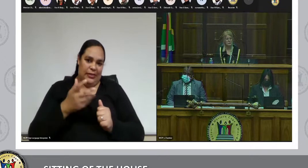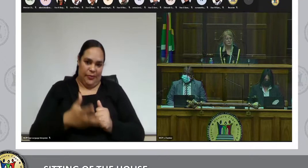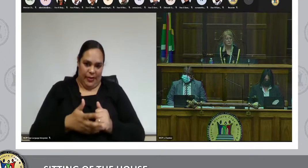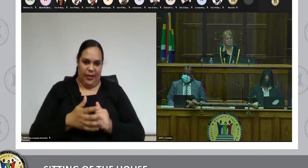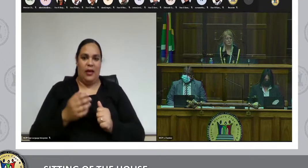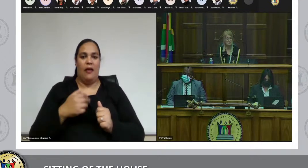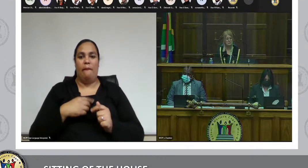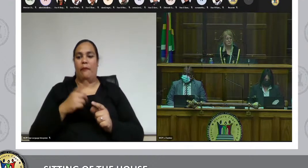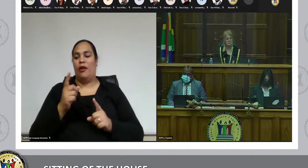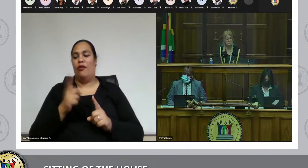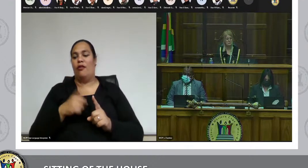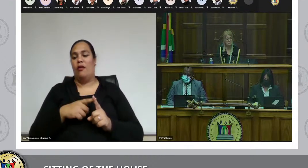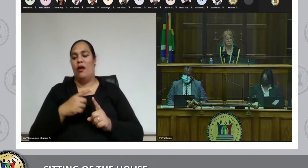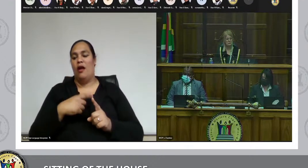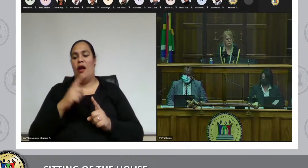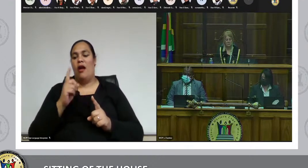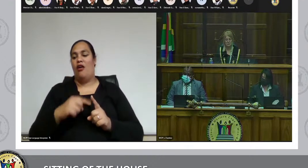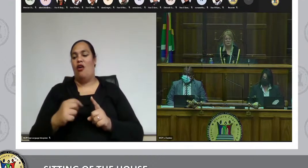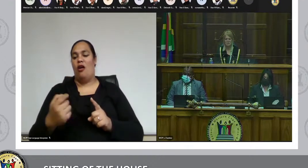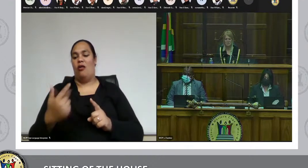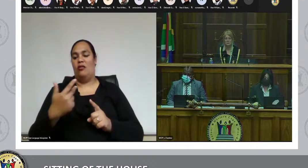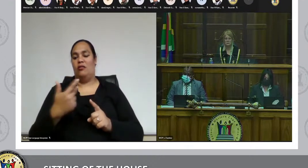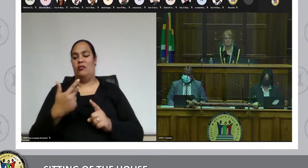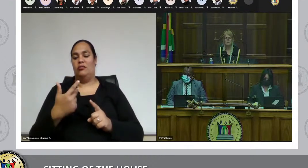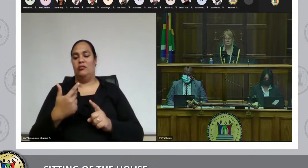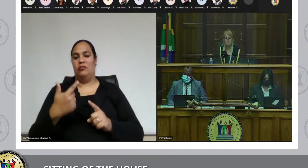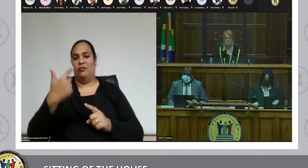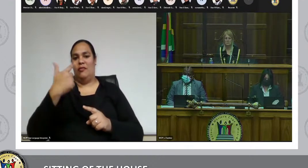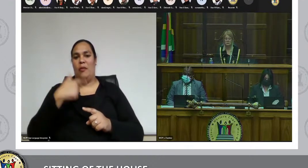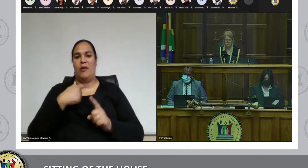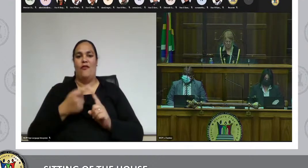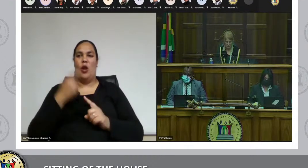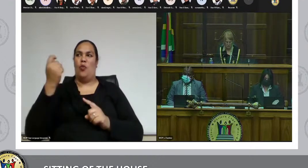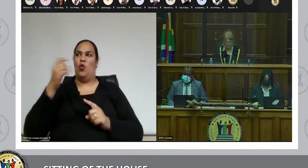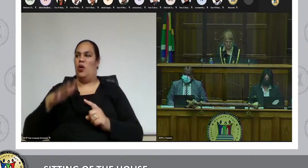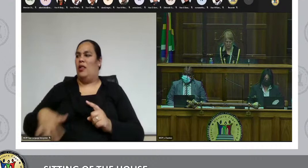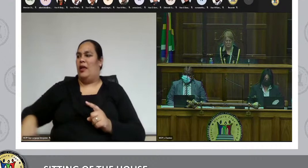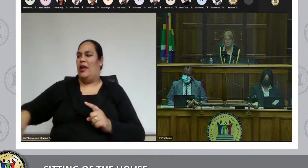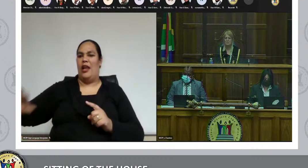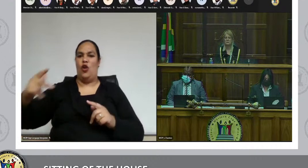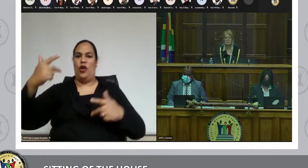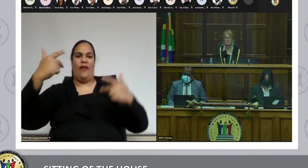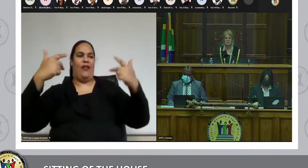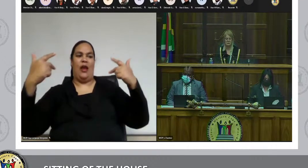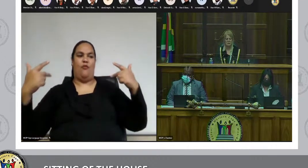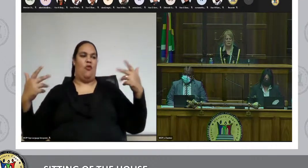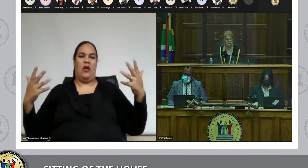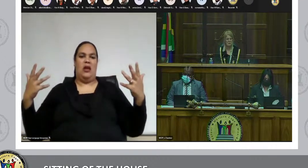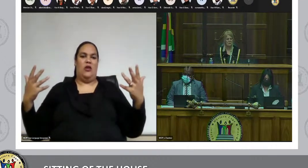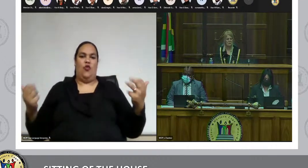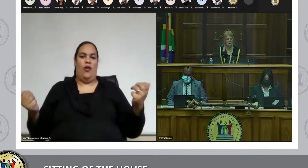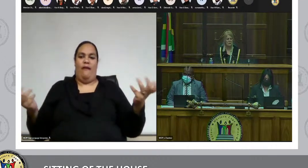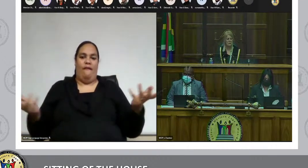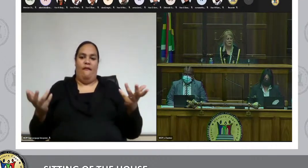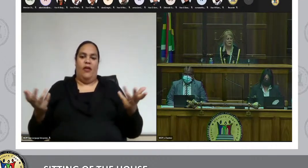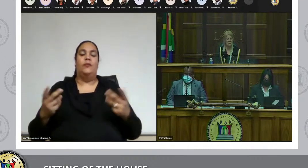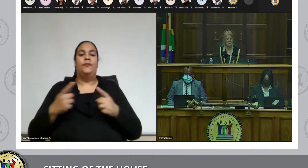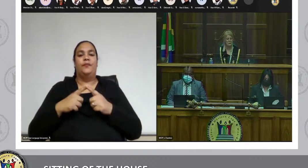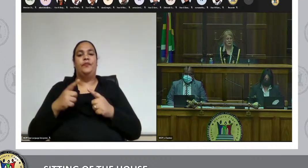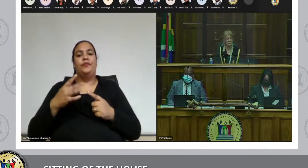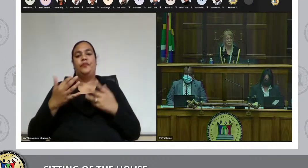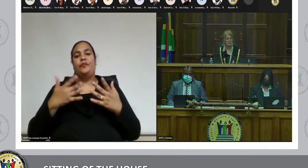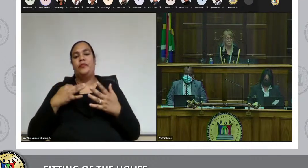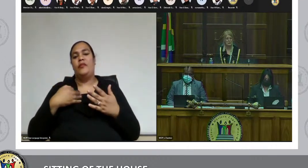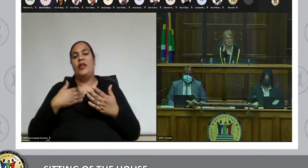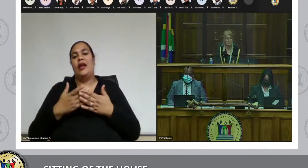I can't switch on I'm from a very rural area, so I don't have camera facilities. If I may just start